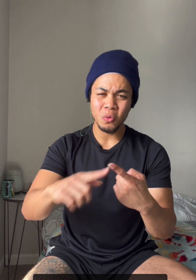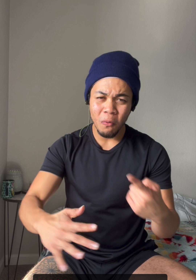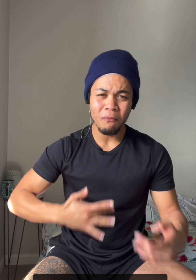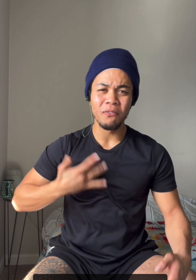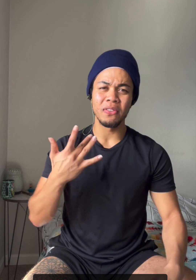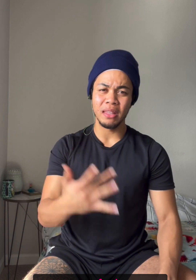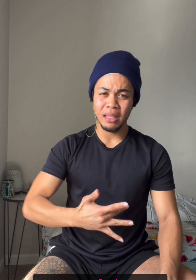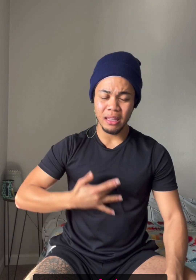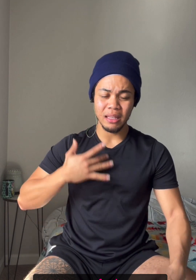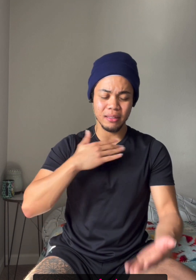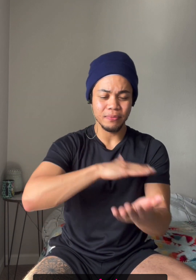clear